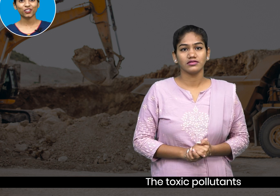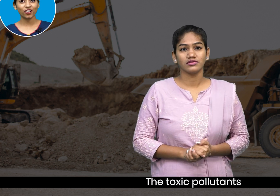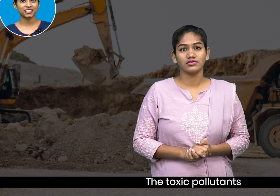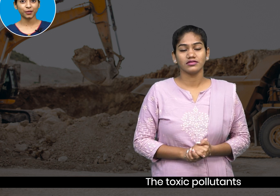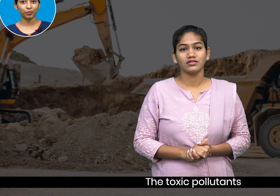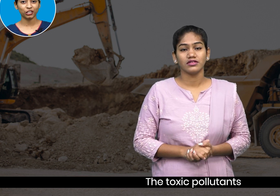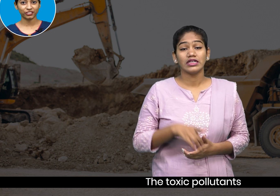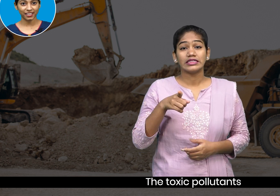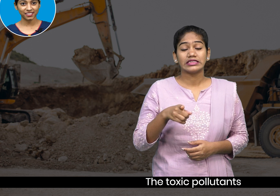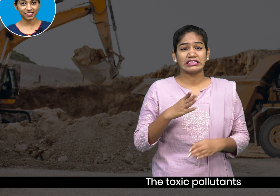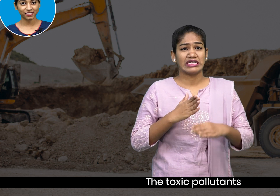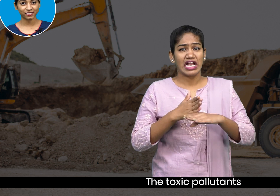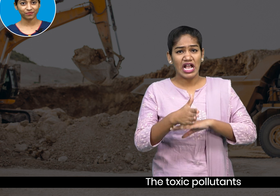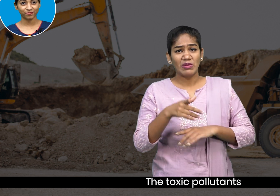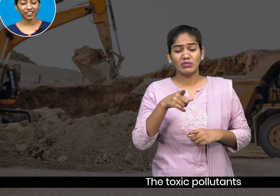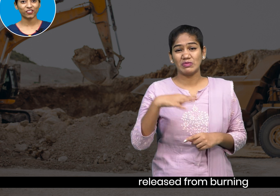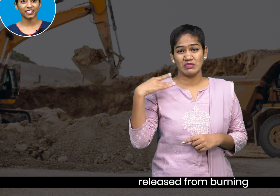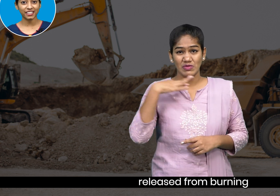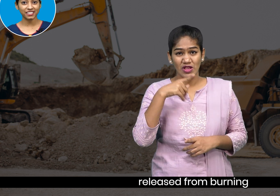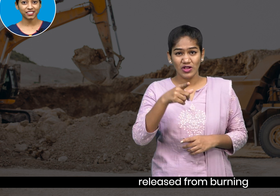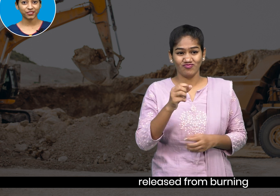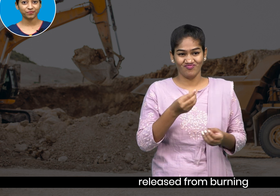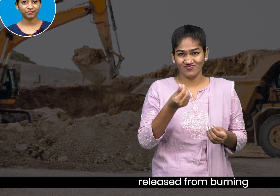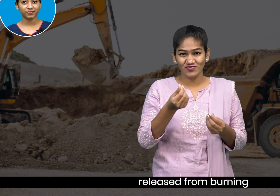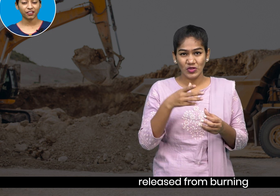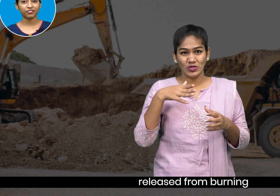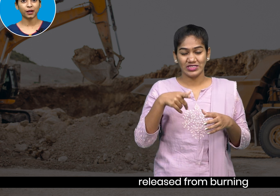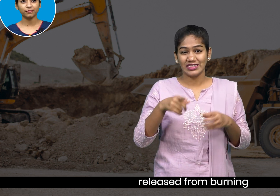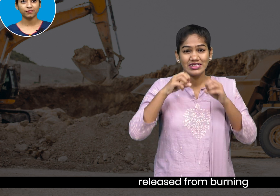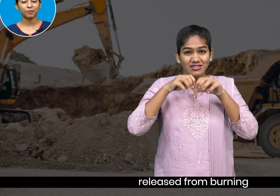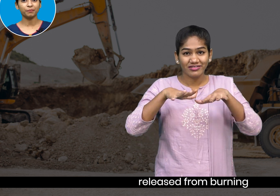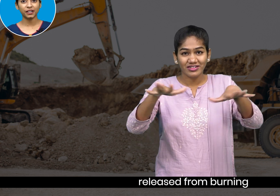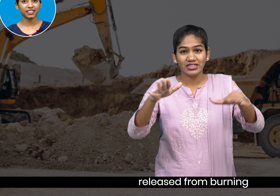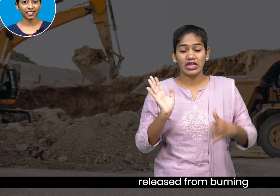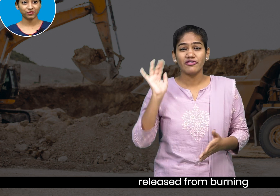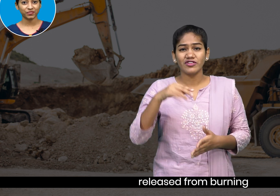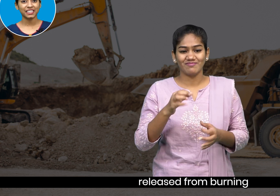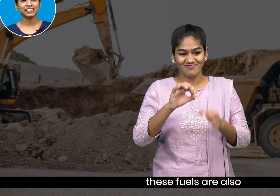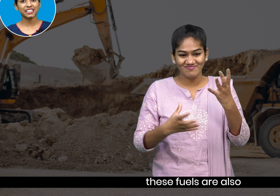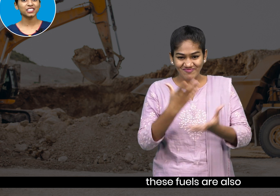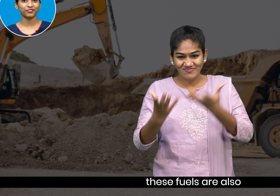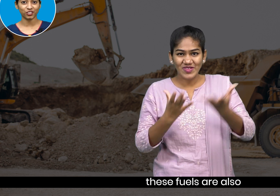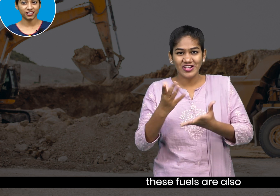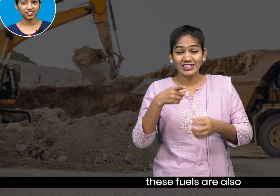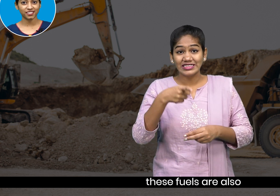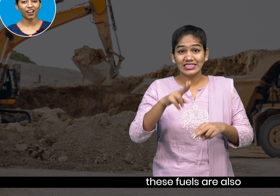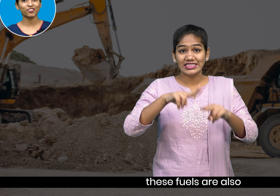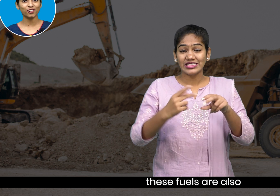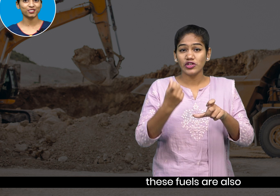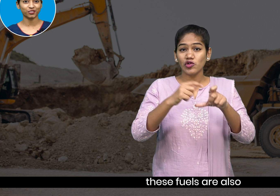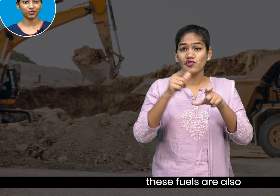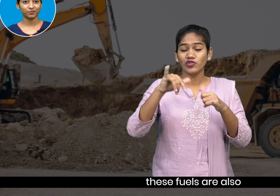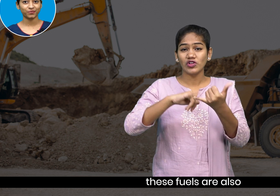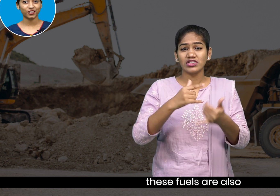The toxic pollutants released from burning these fuels